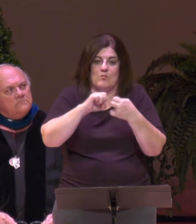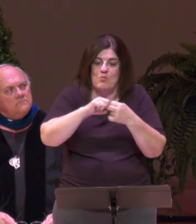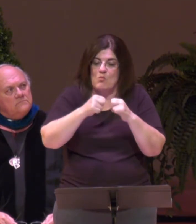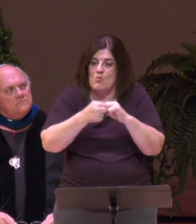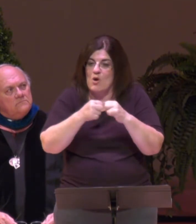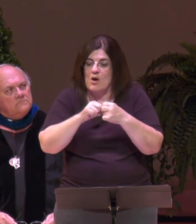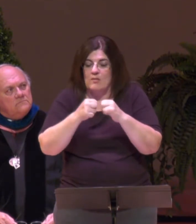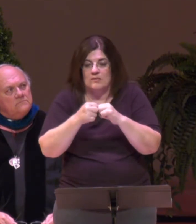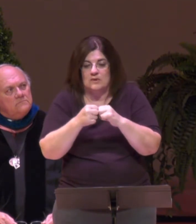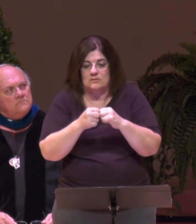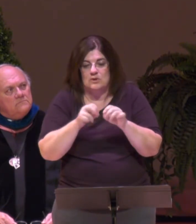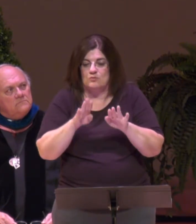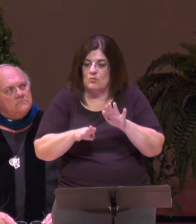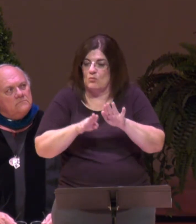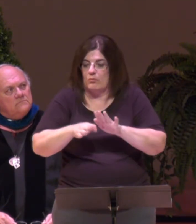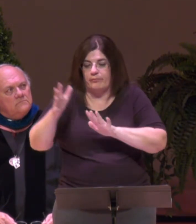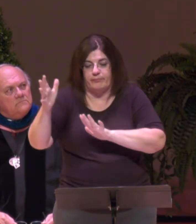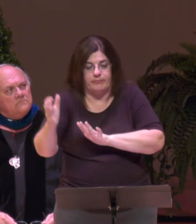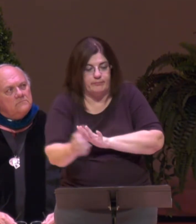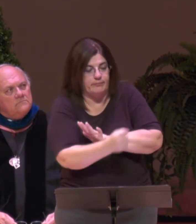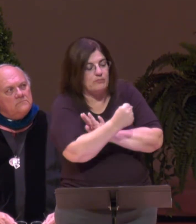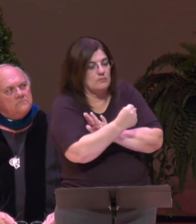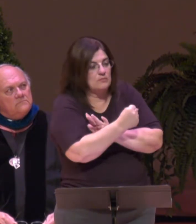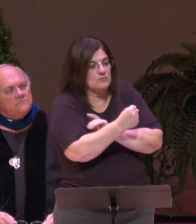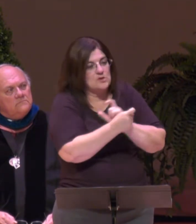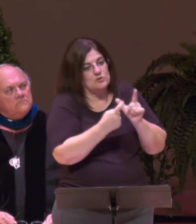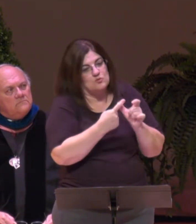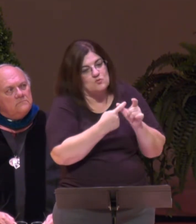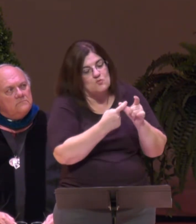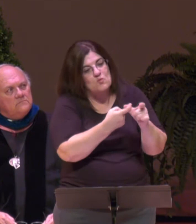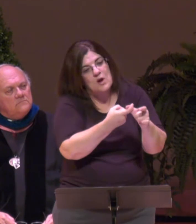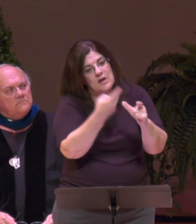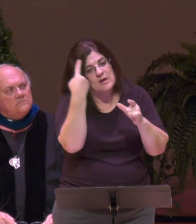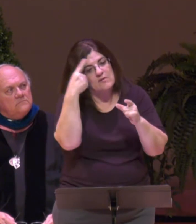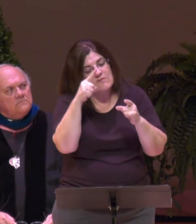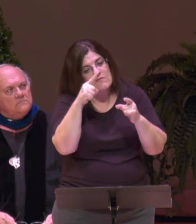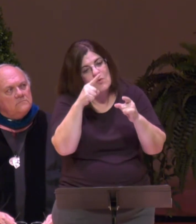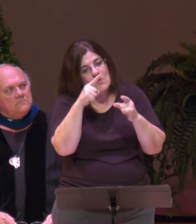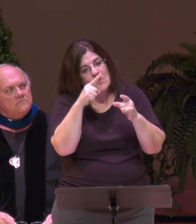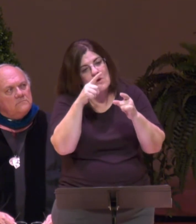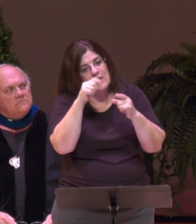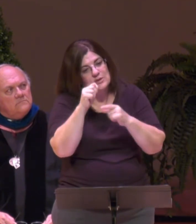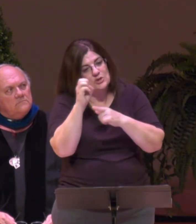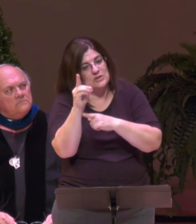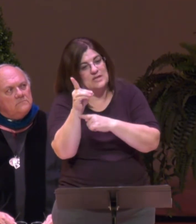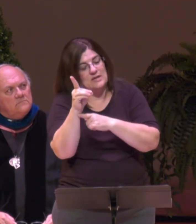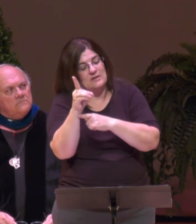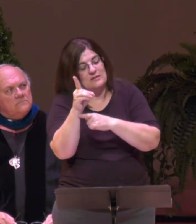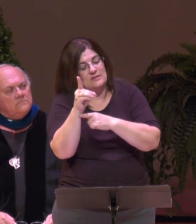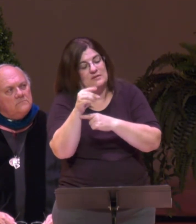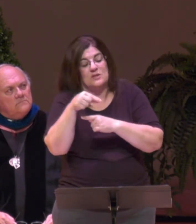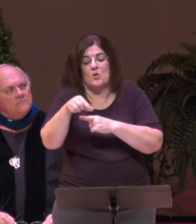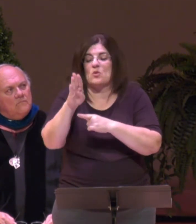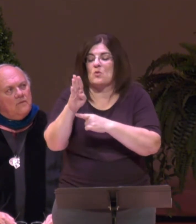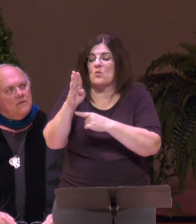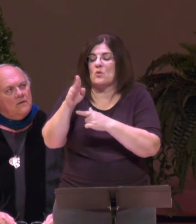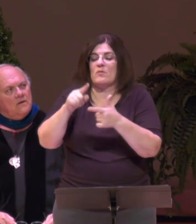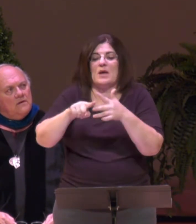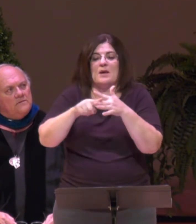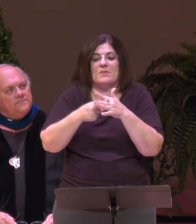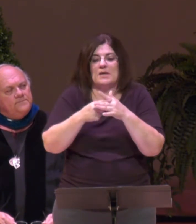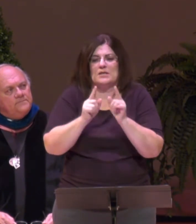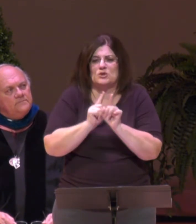across, scoops up the ball, is headed for a touchdown with only seconds left. The quarterback begins chasing